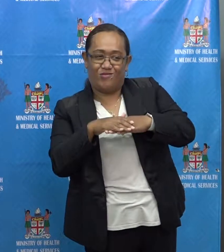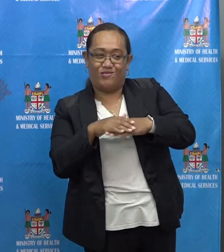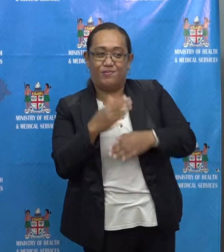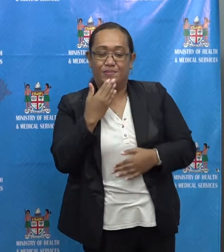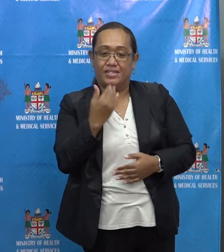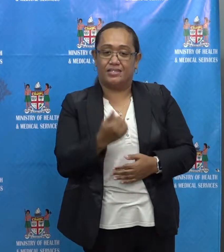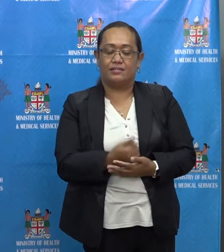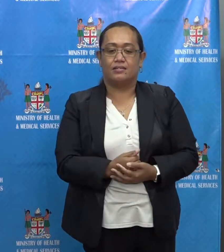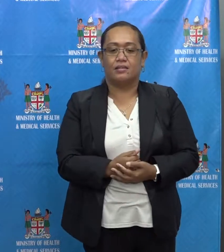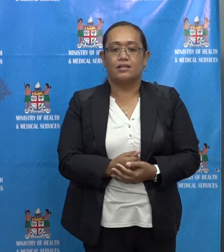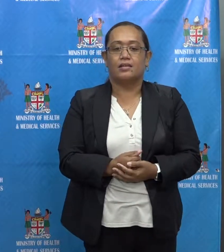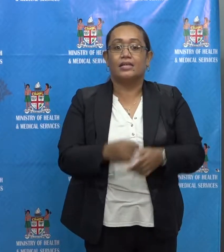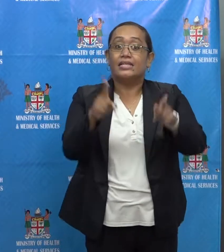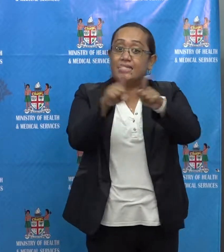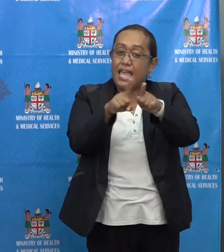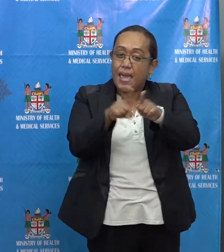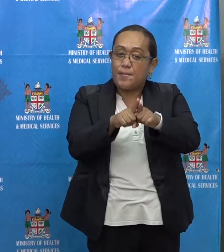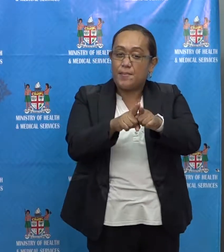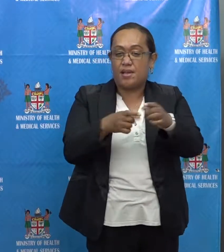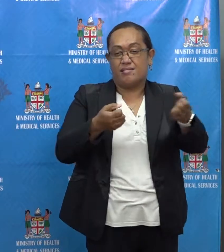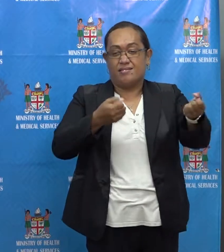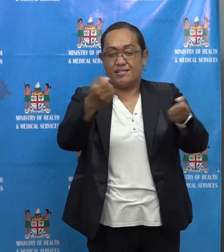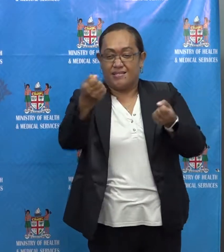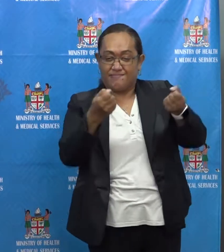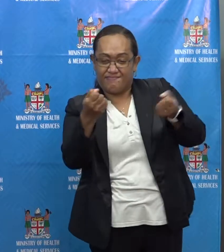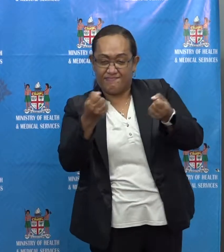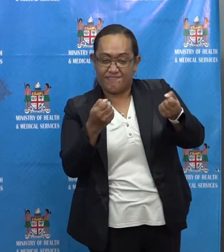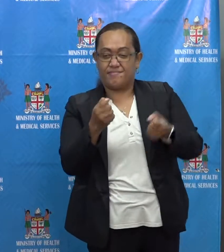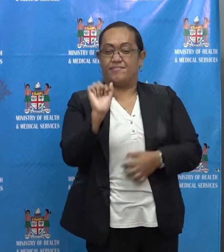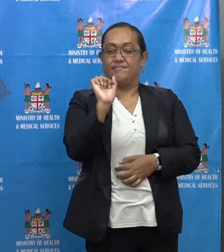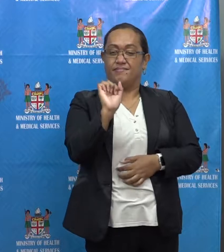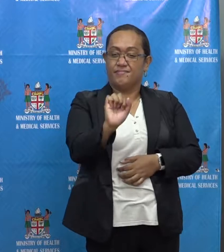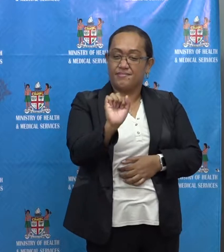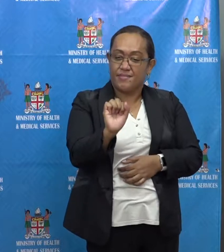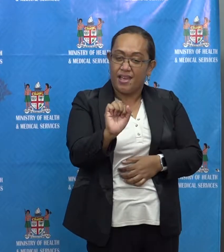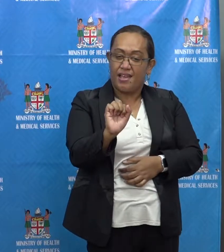Public transportation may run with mask wearing enforced.